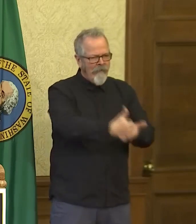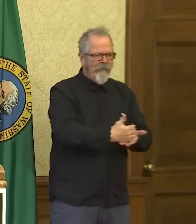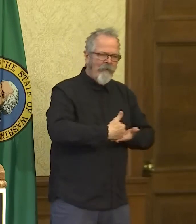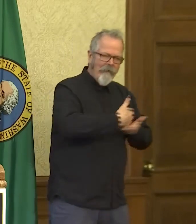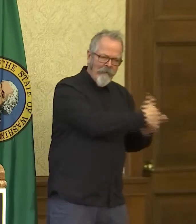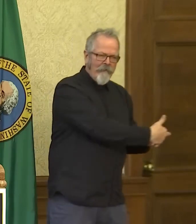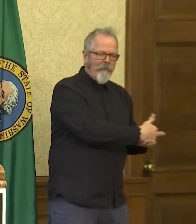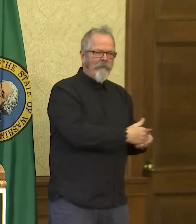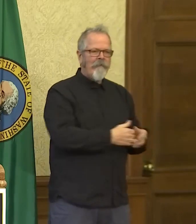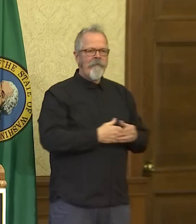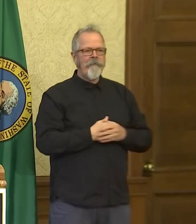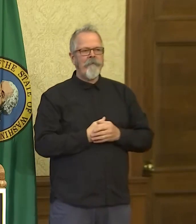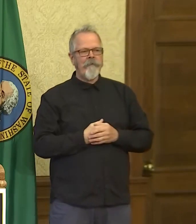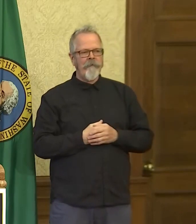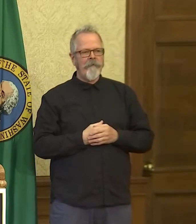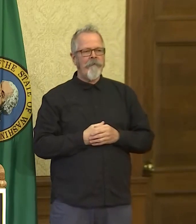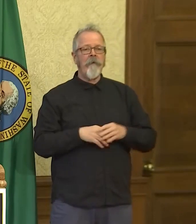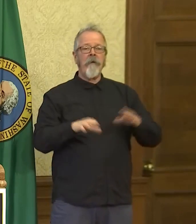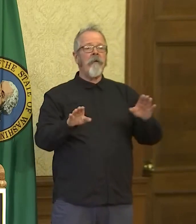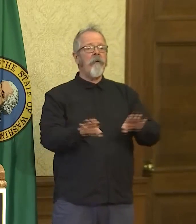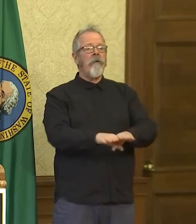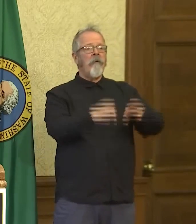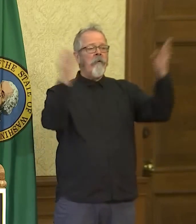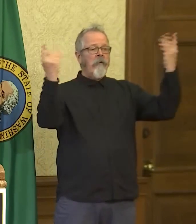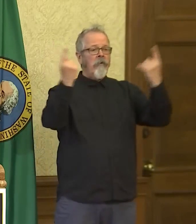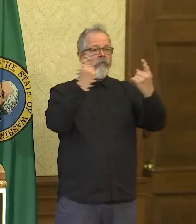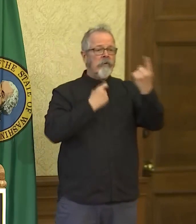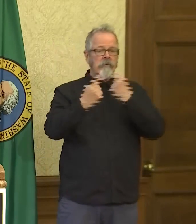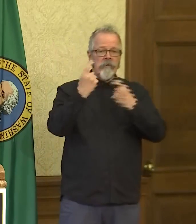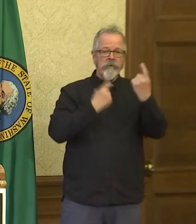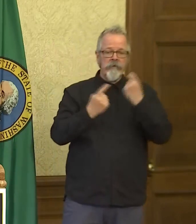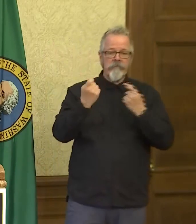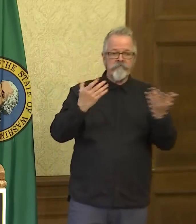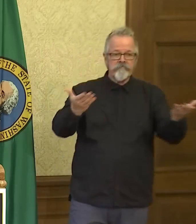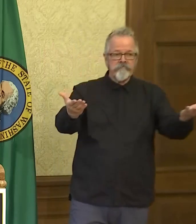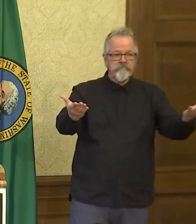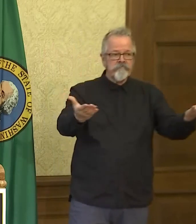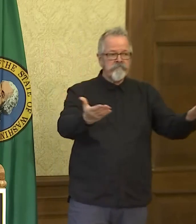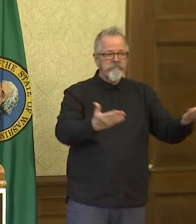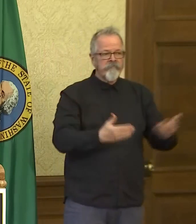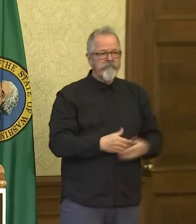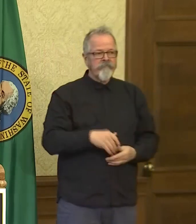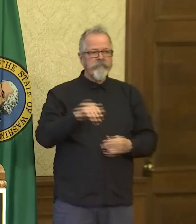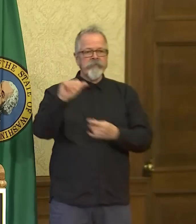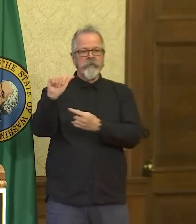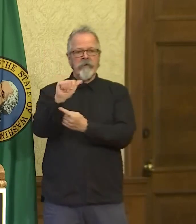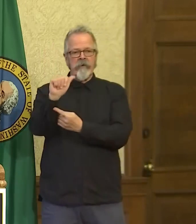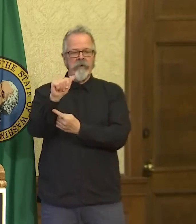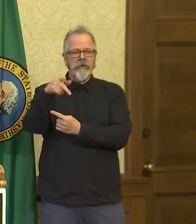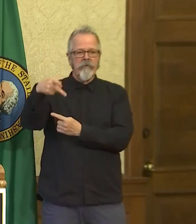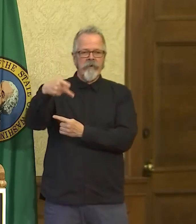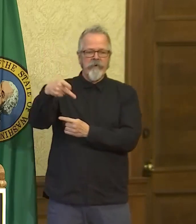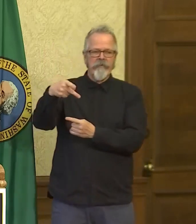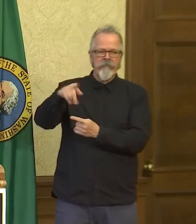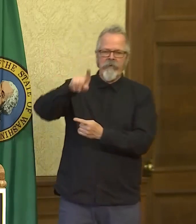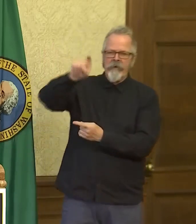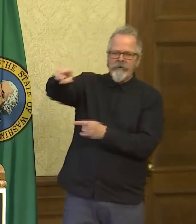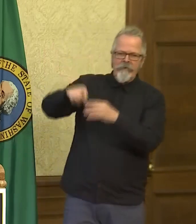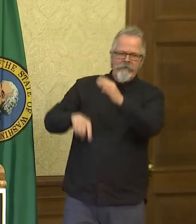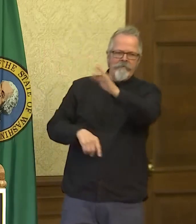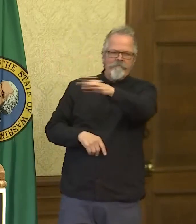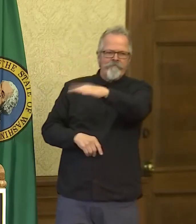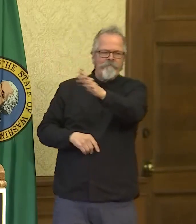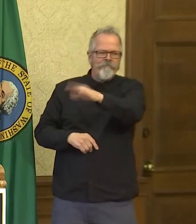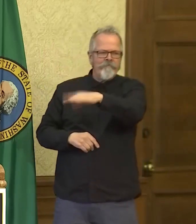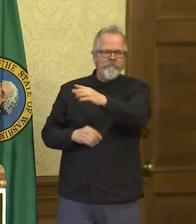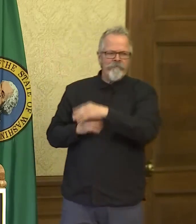Governor, Secretary Weissman said yesterday that our new normal will be that general distancing and masks and not shaking